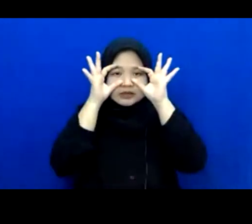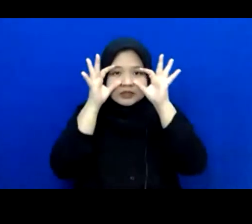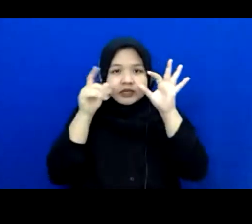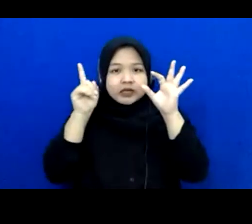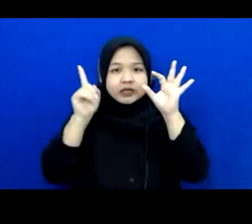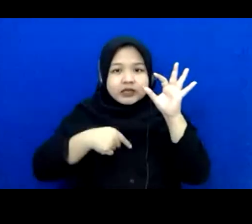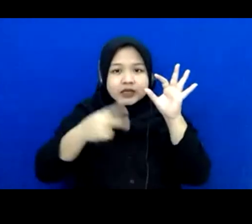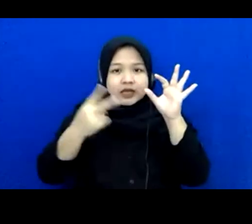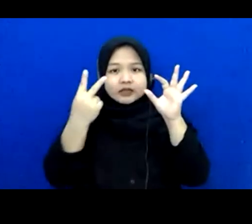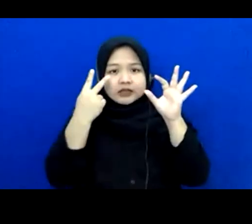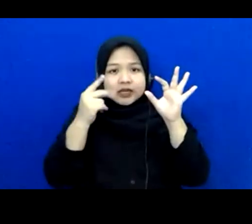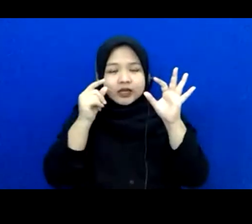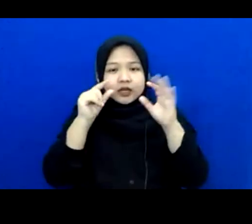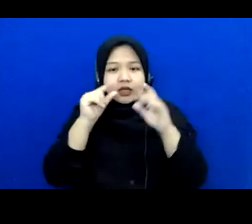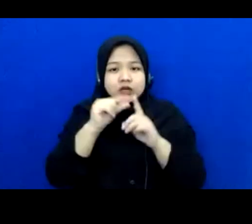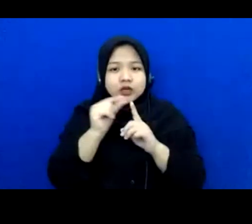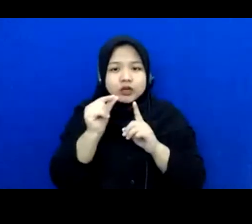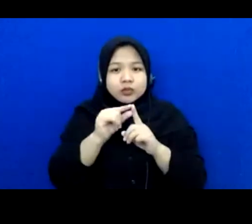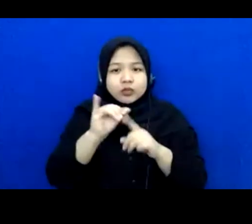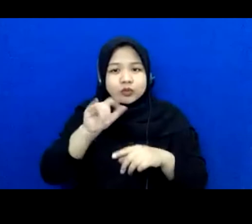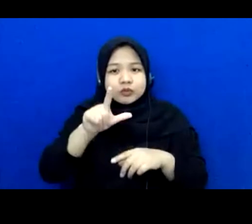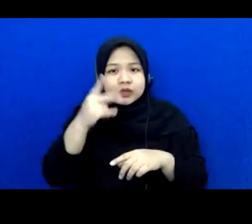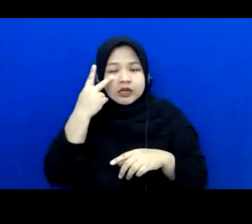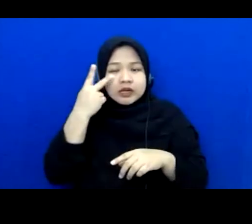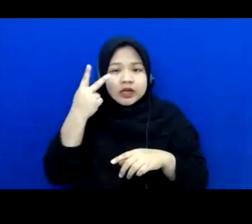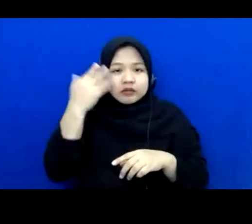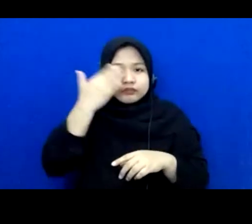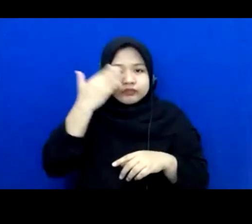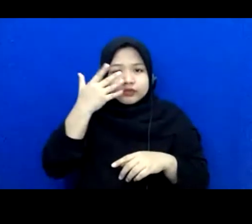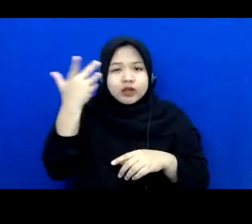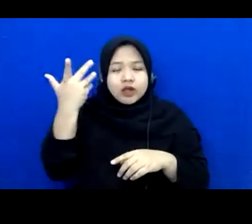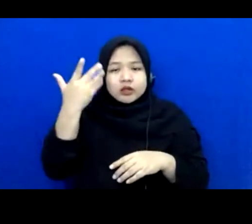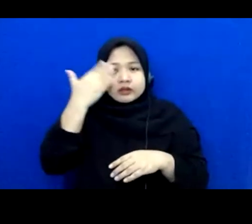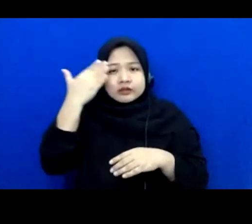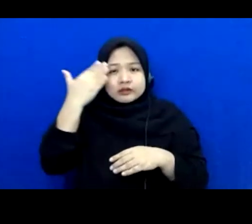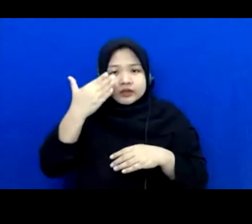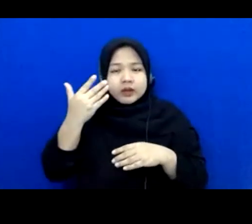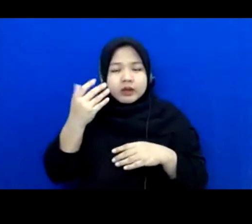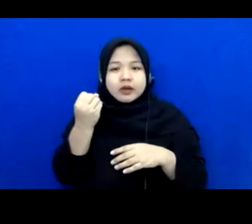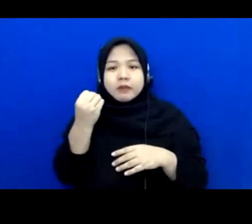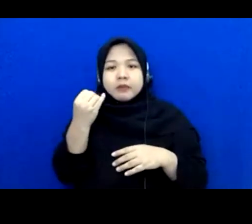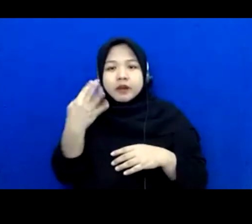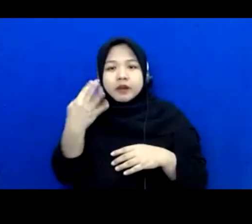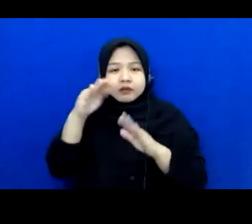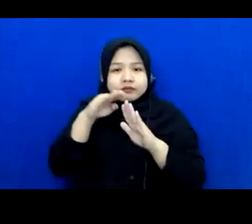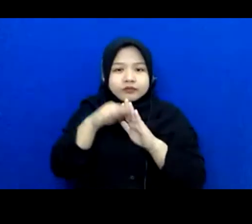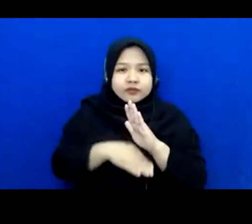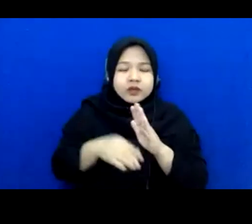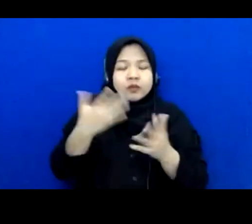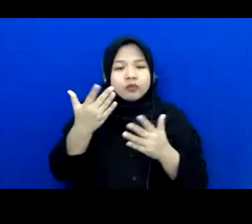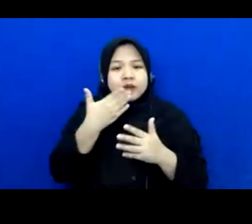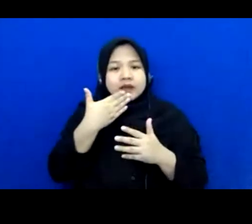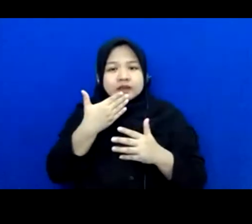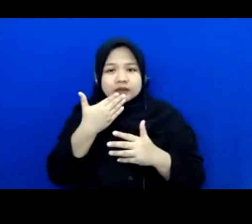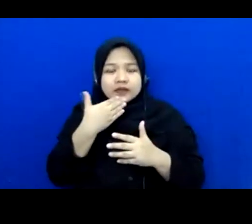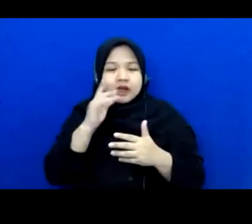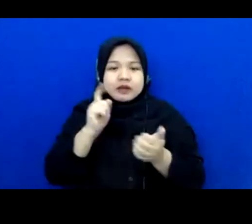check people and treat blindness or vision loss that's resulting from diabetes, which is obviously a growing